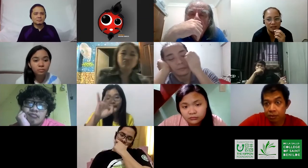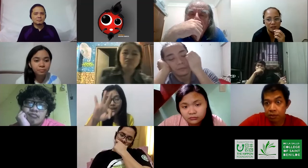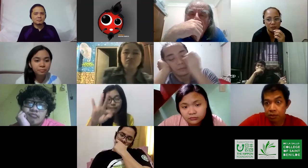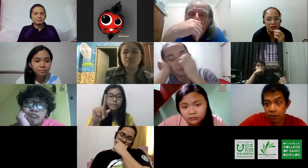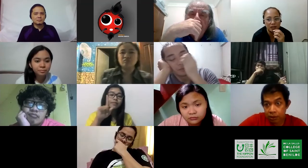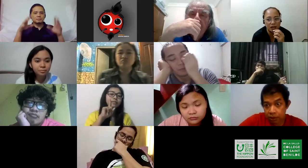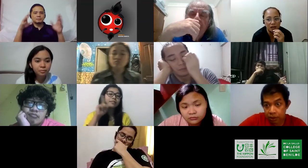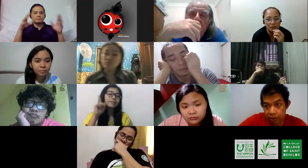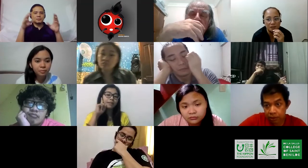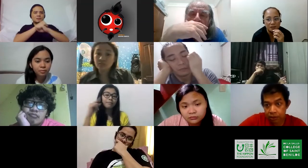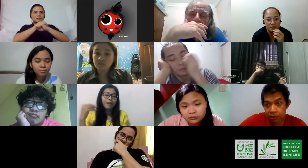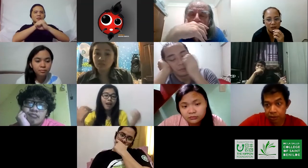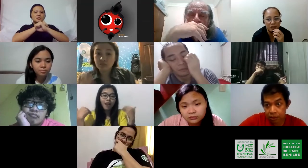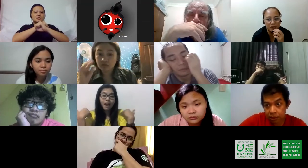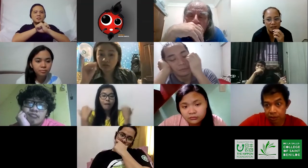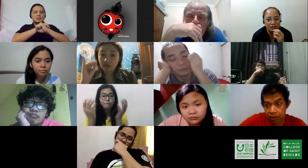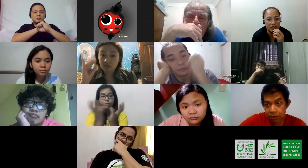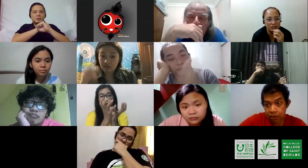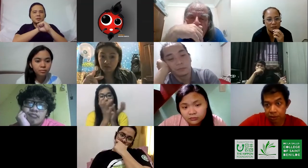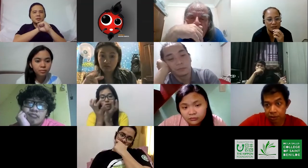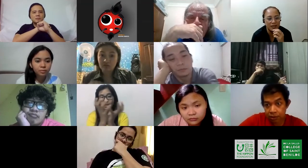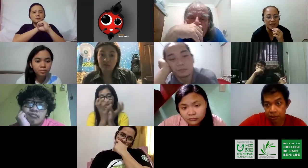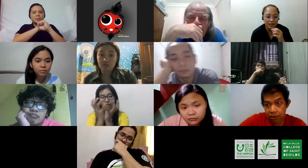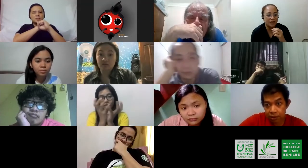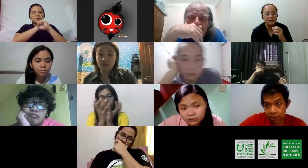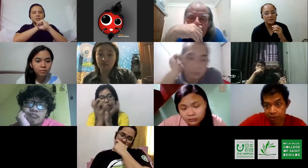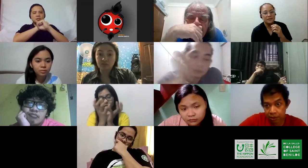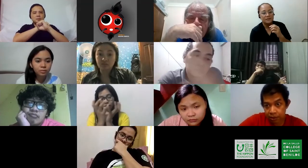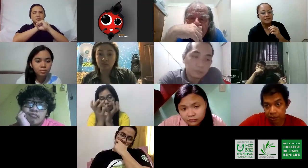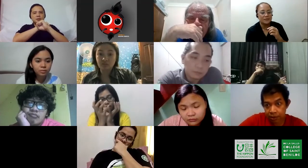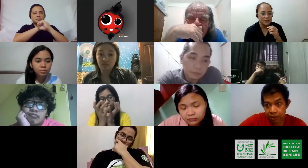what Mary Chris and Jasmine say. Yeah. Switch interpreter.